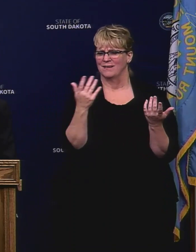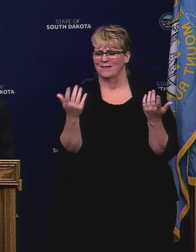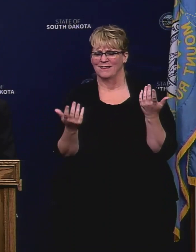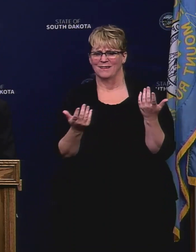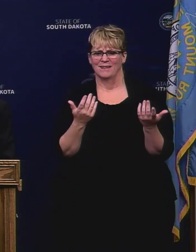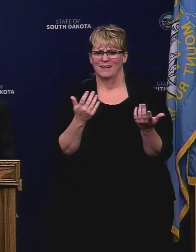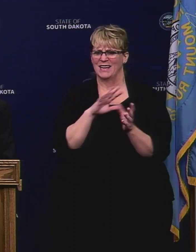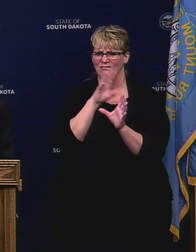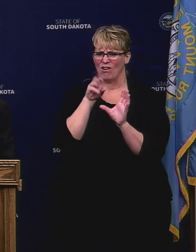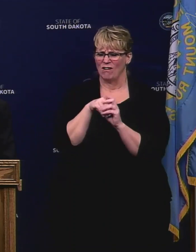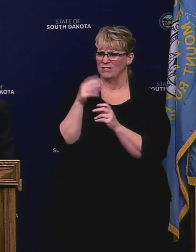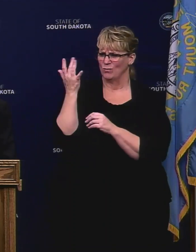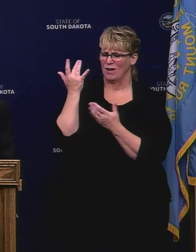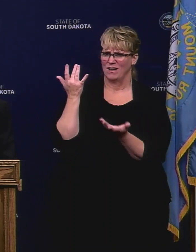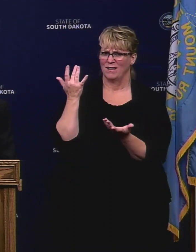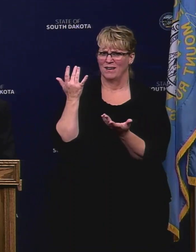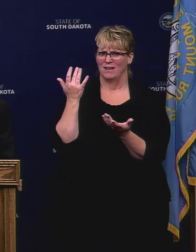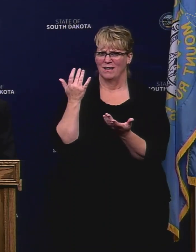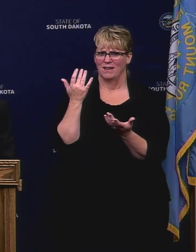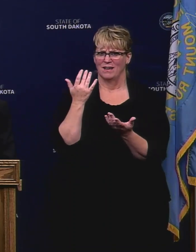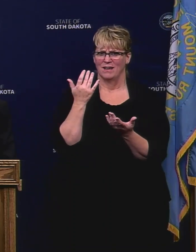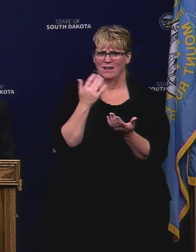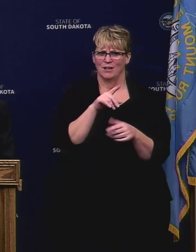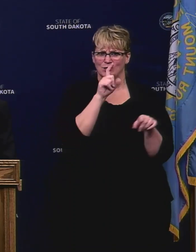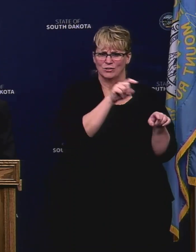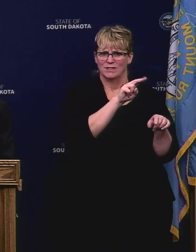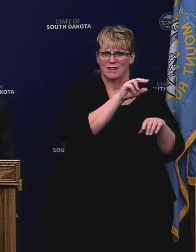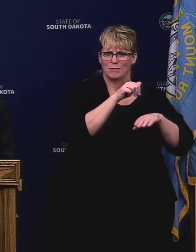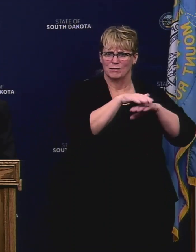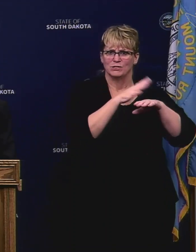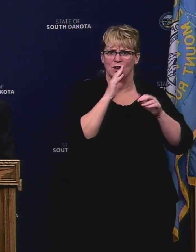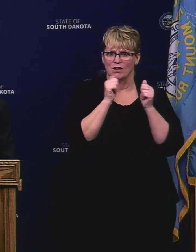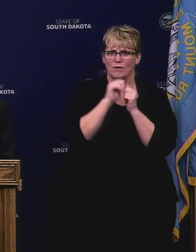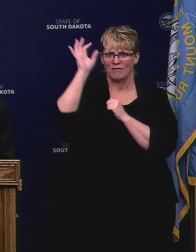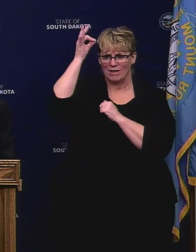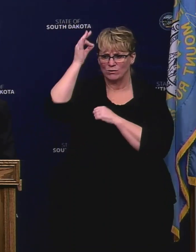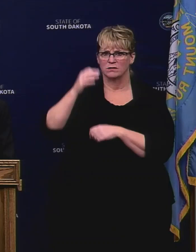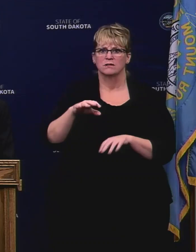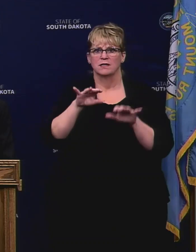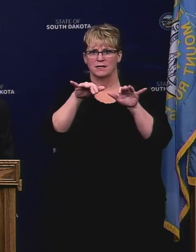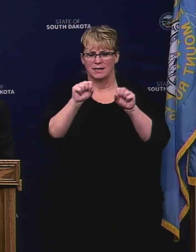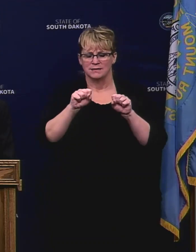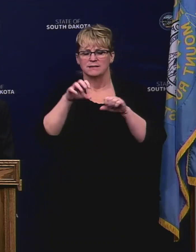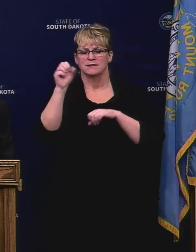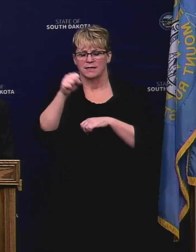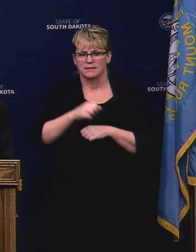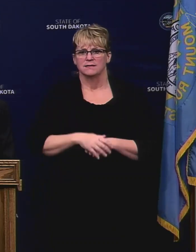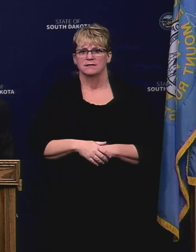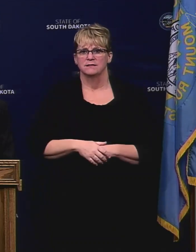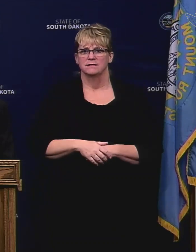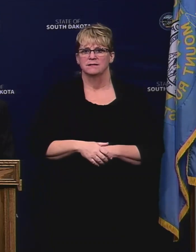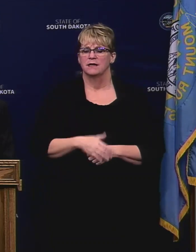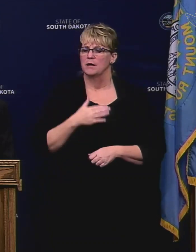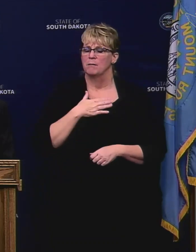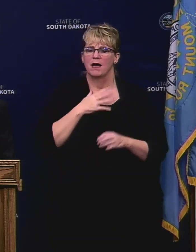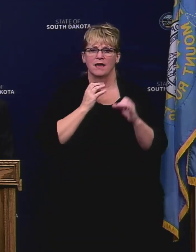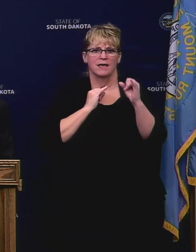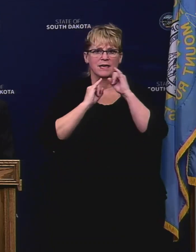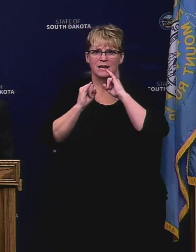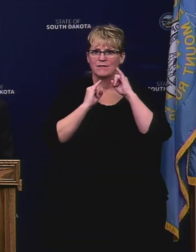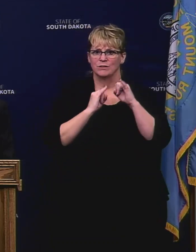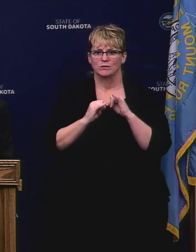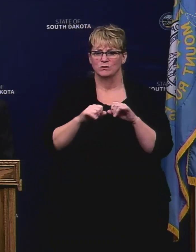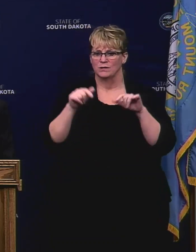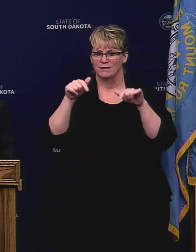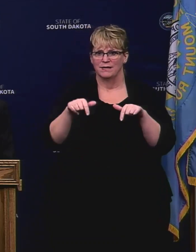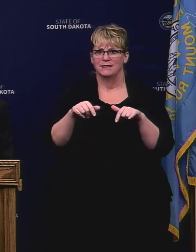even involved? Shouldn't the tribes be talking with the federal government about this? Yes. In several of my interviews and here at